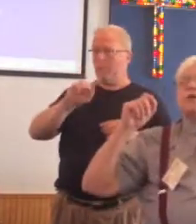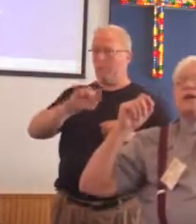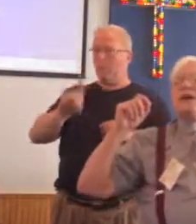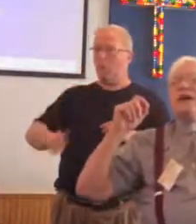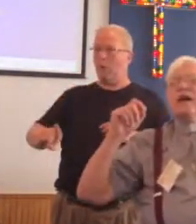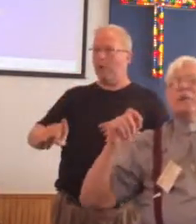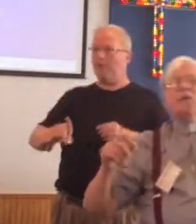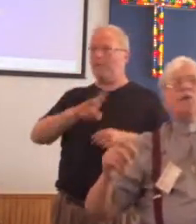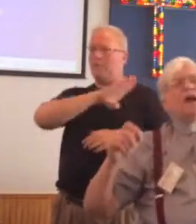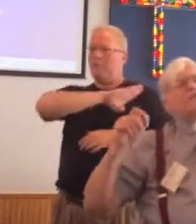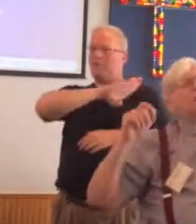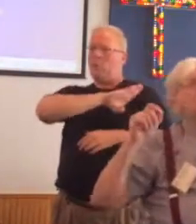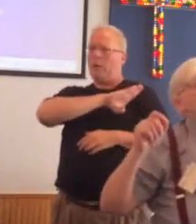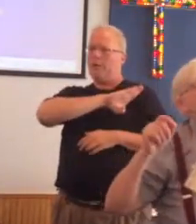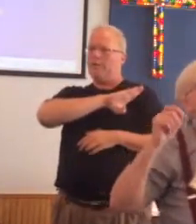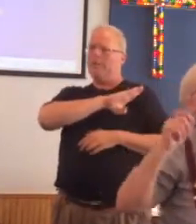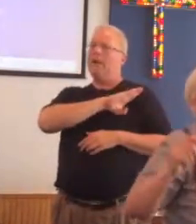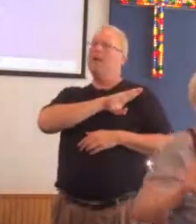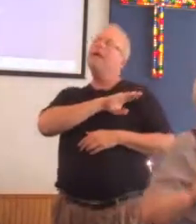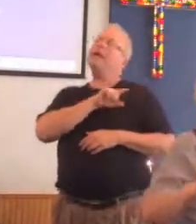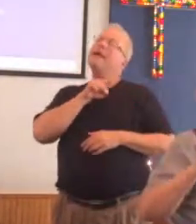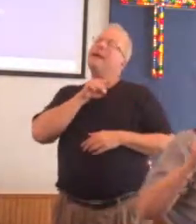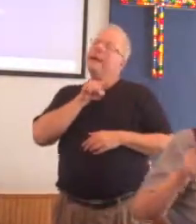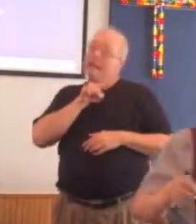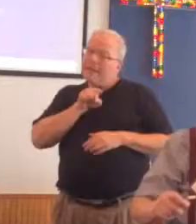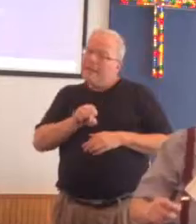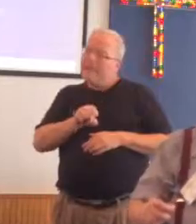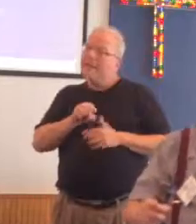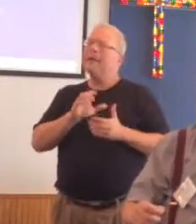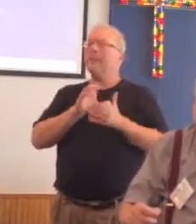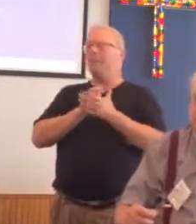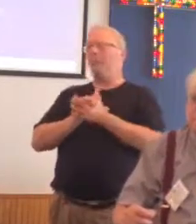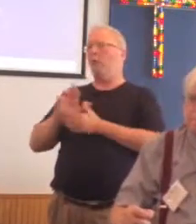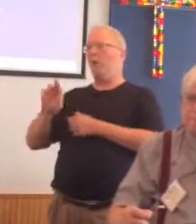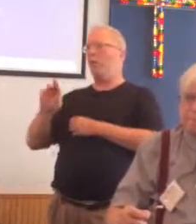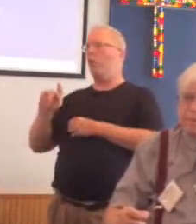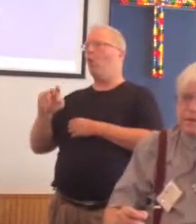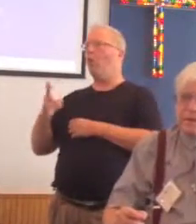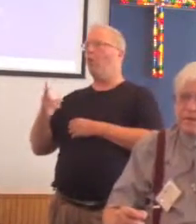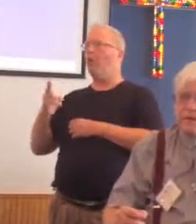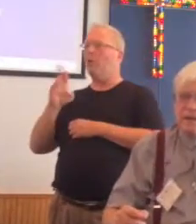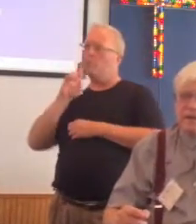Ruth and Boaz, who were ancestors of King David.